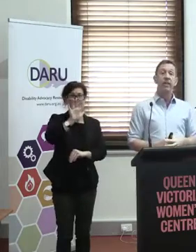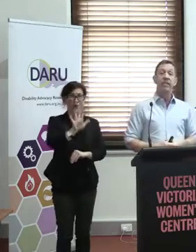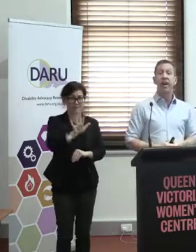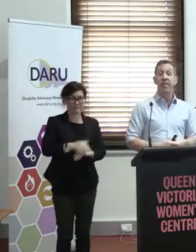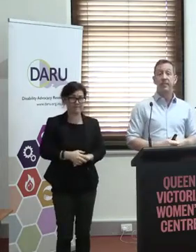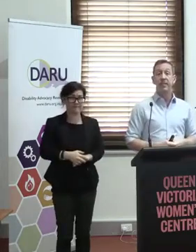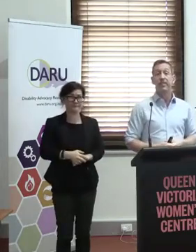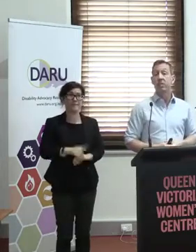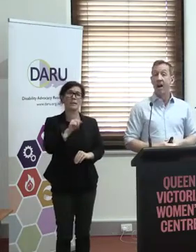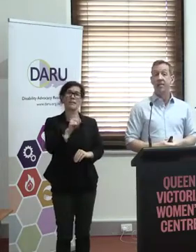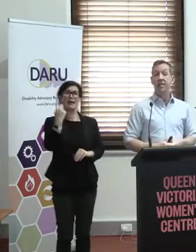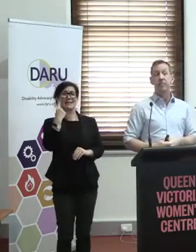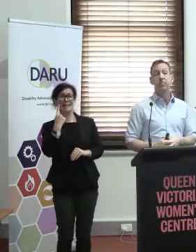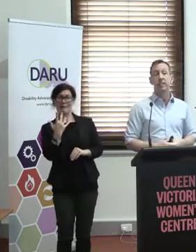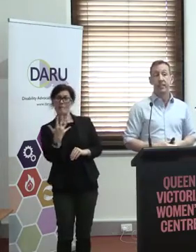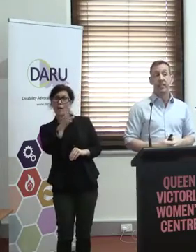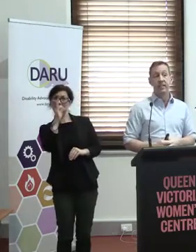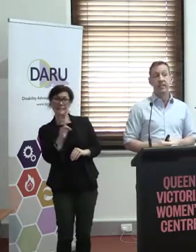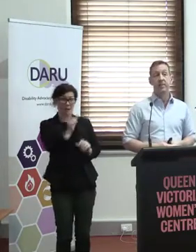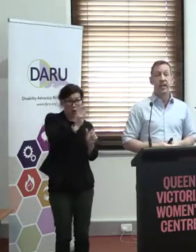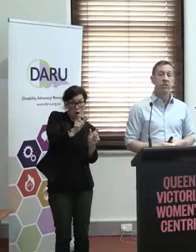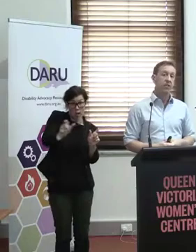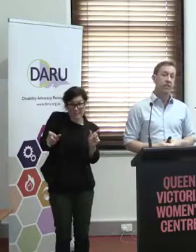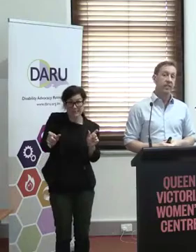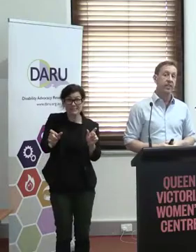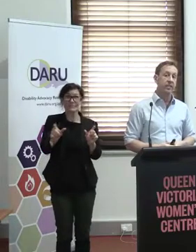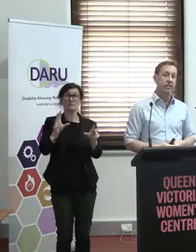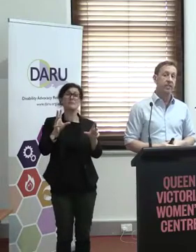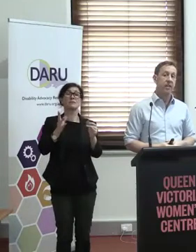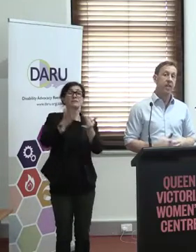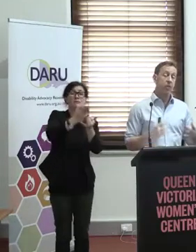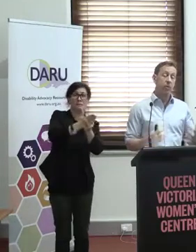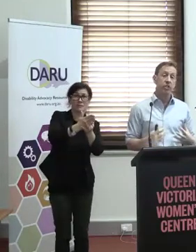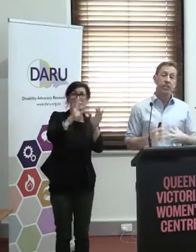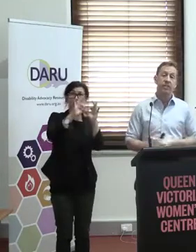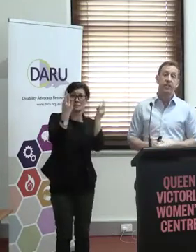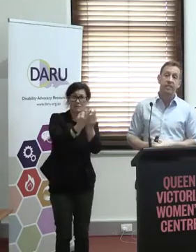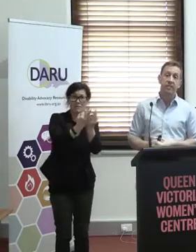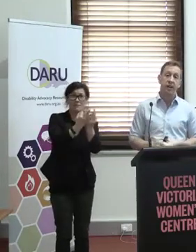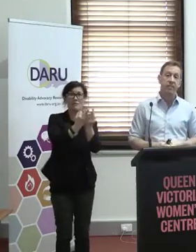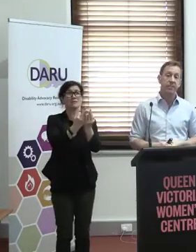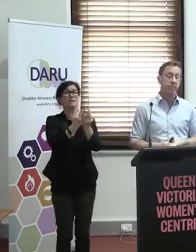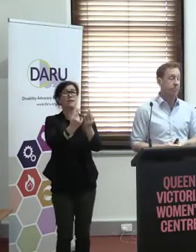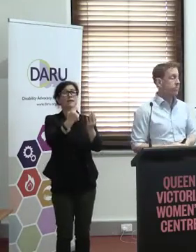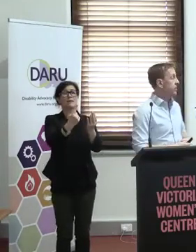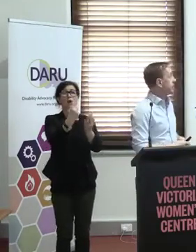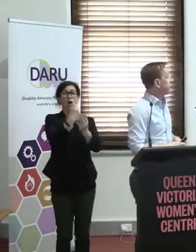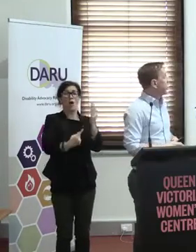that only around 5% of clients presenting to disability advocacy organisations are reported to be over 65.